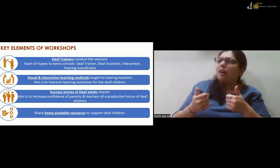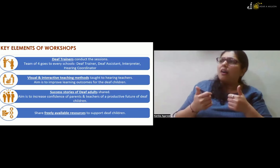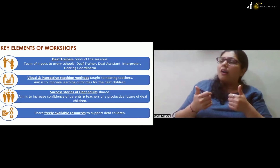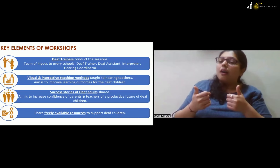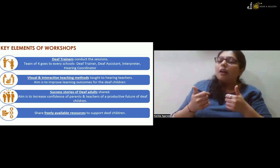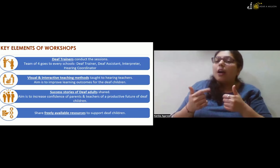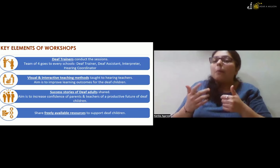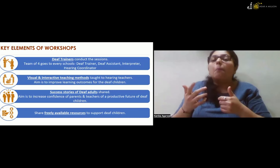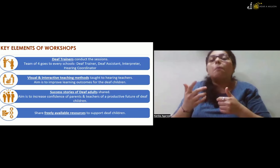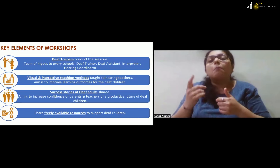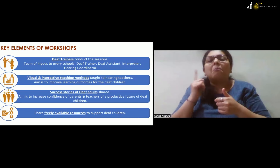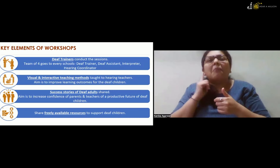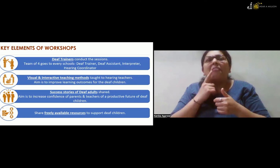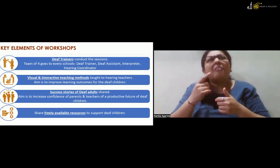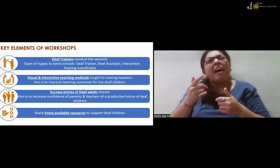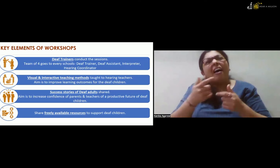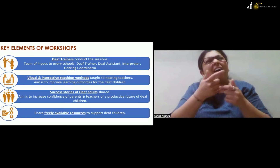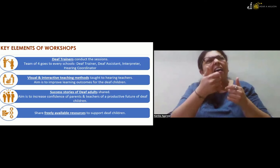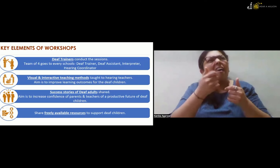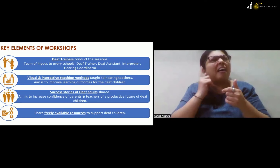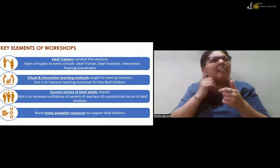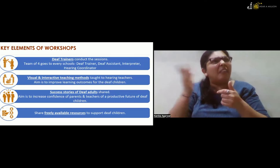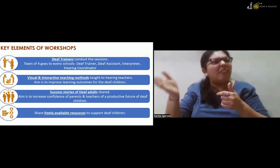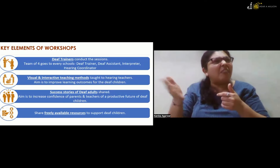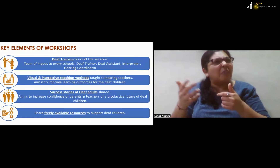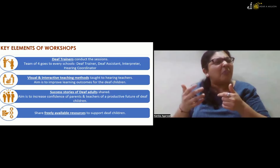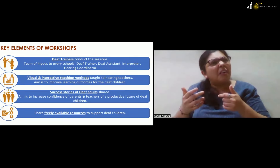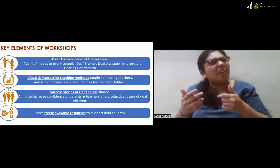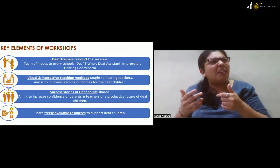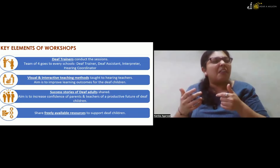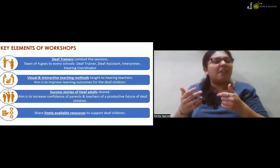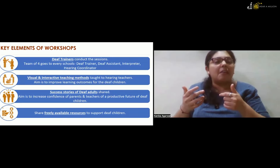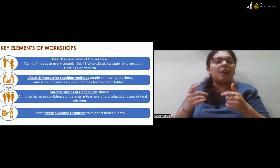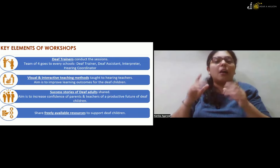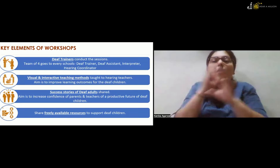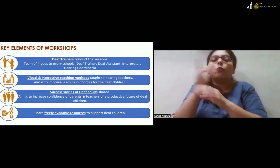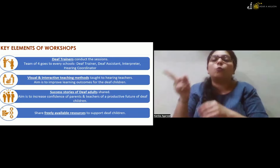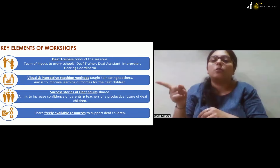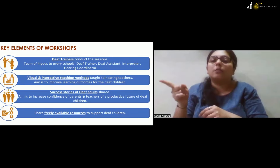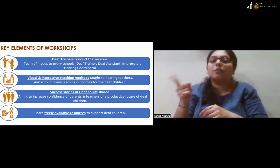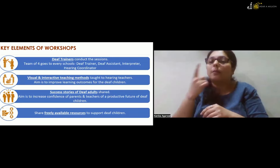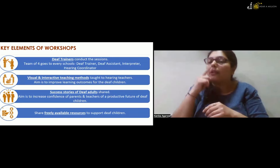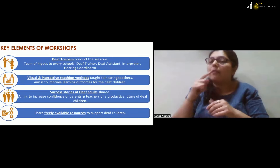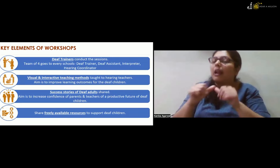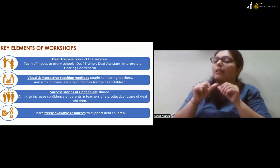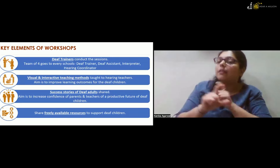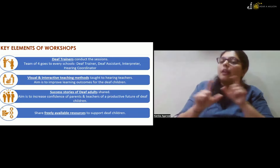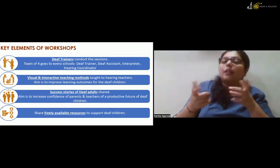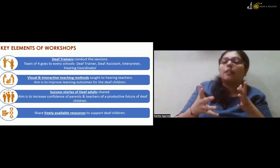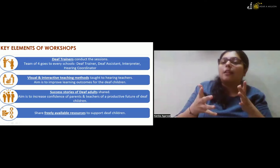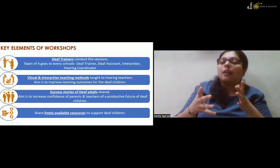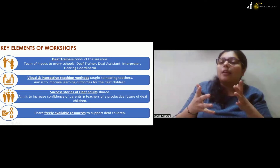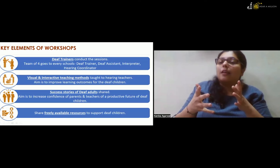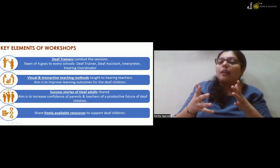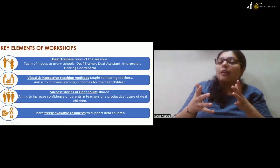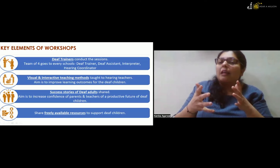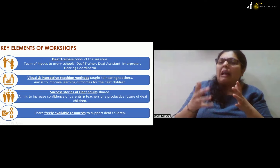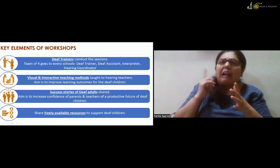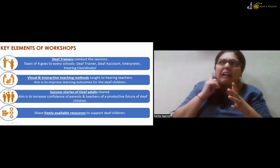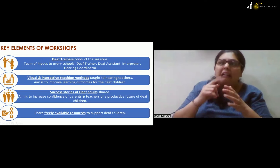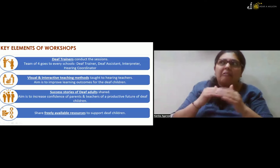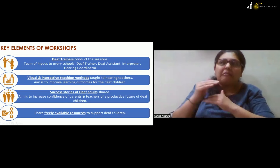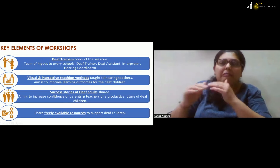various places, have achieved what they want, and they probably would have never seen such deaf role models. And